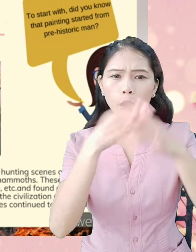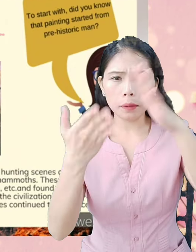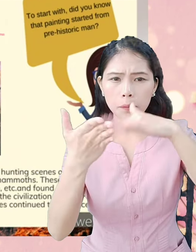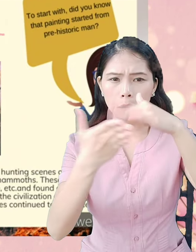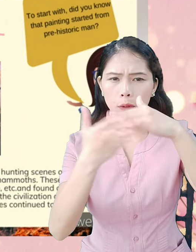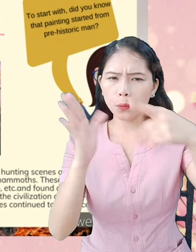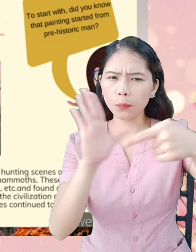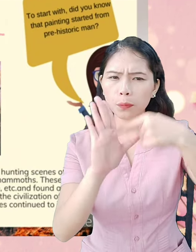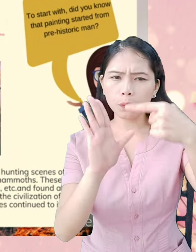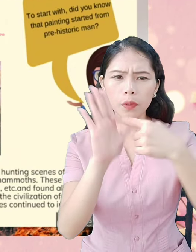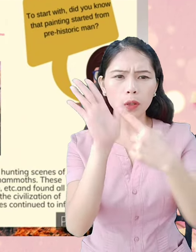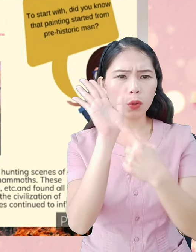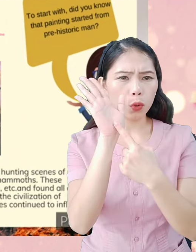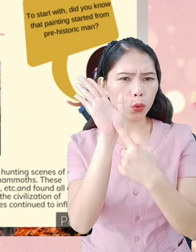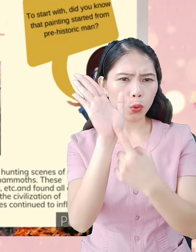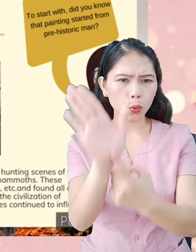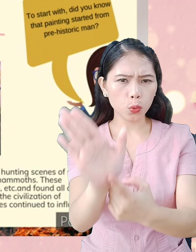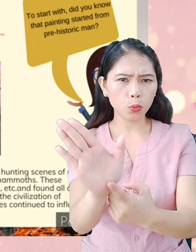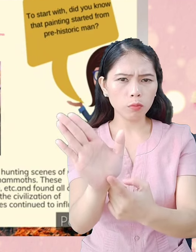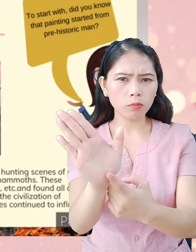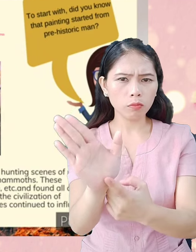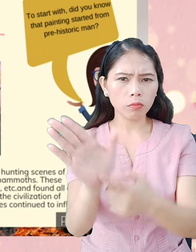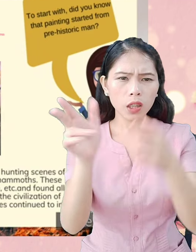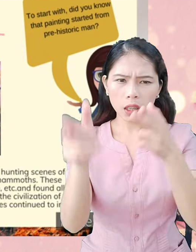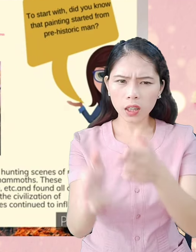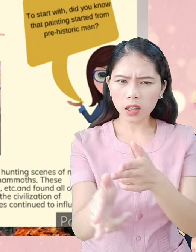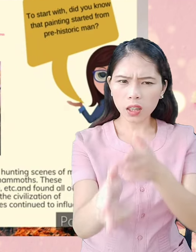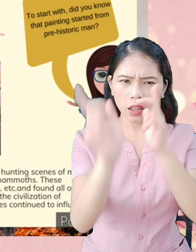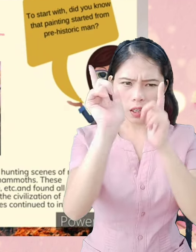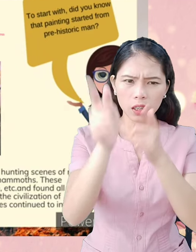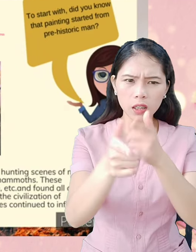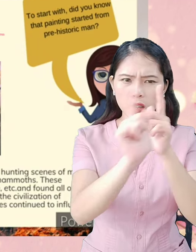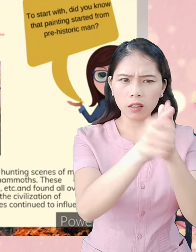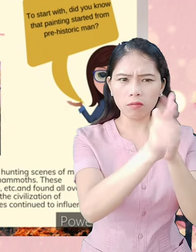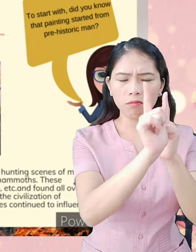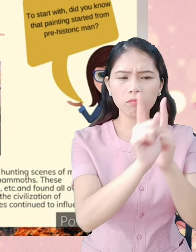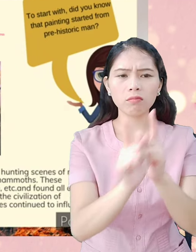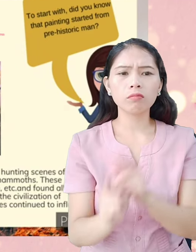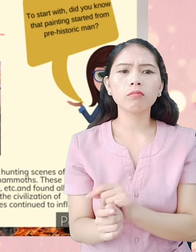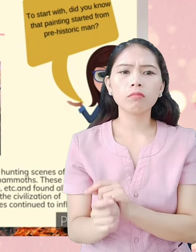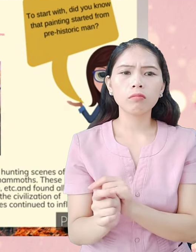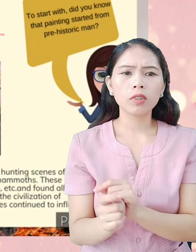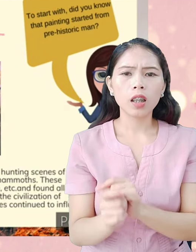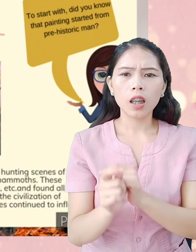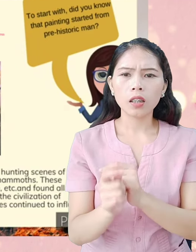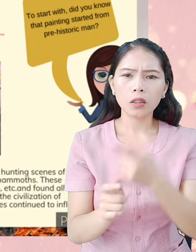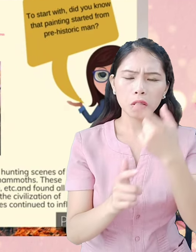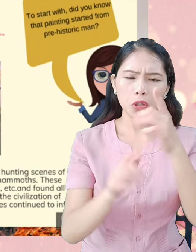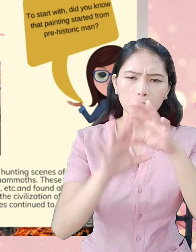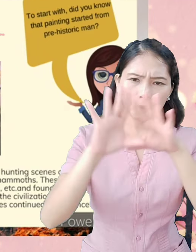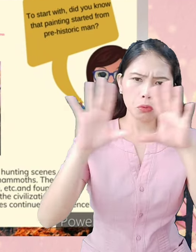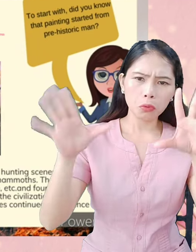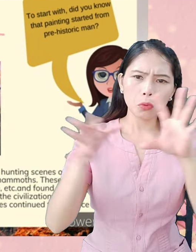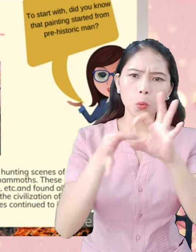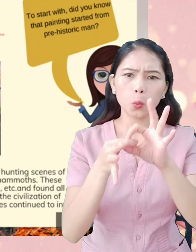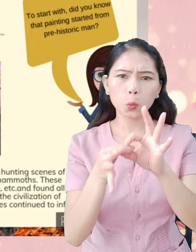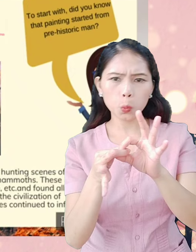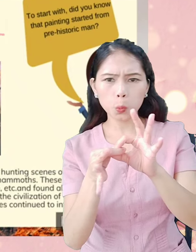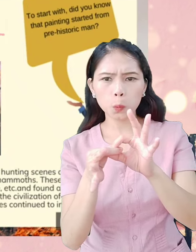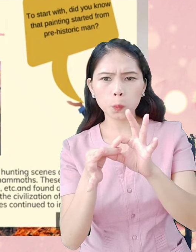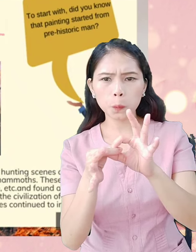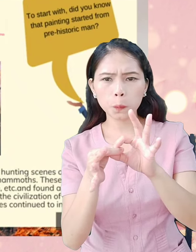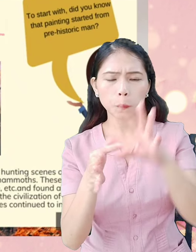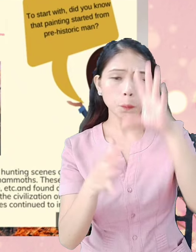Early paintings often showed a hunting scene of a man, a chasing of